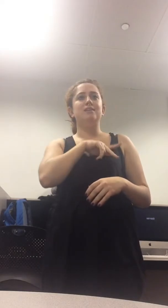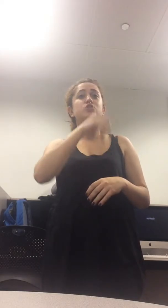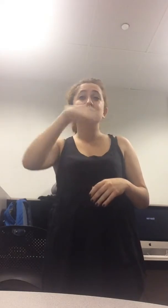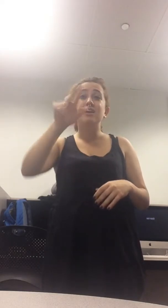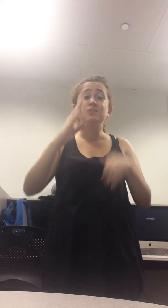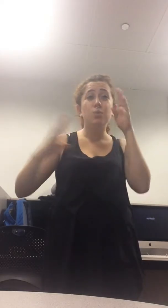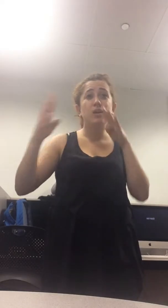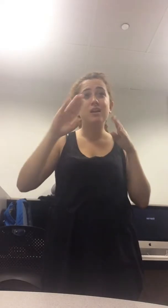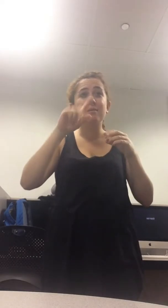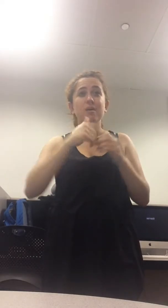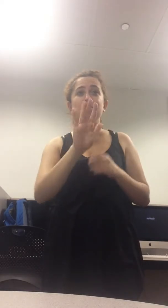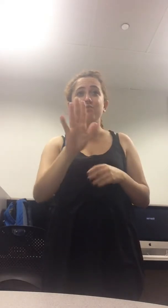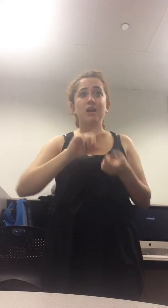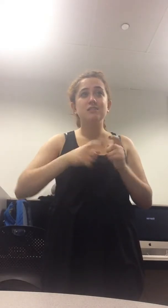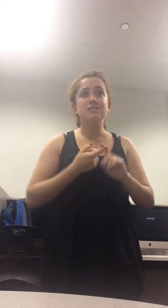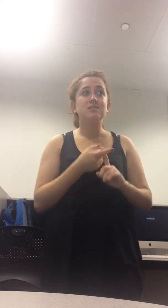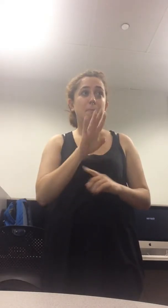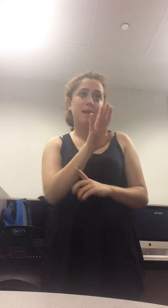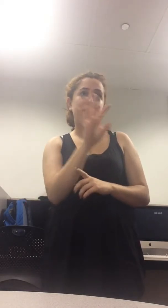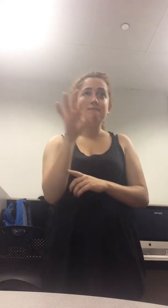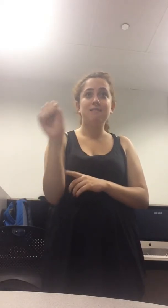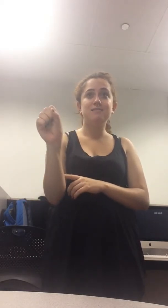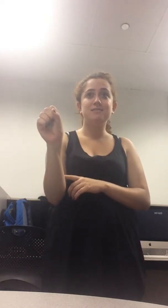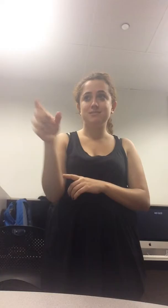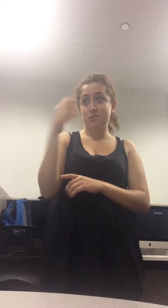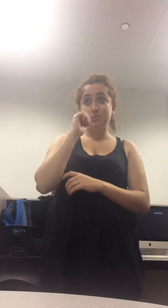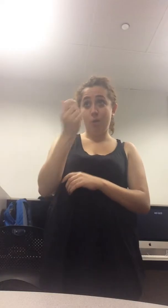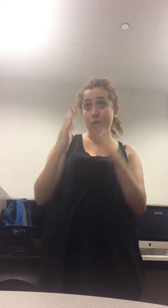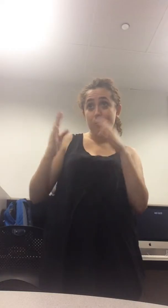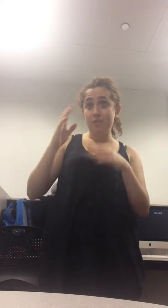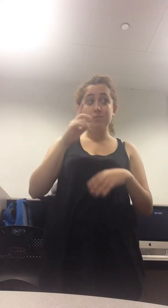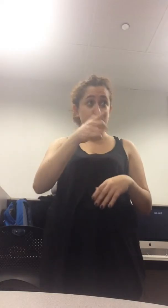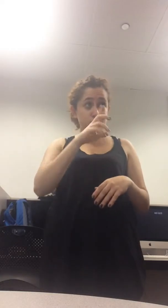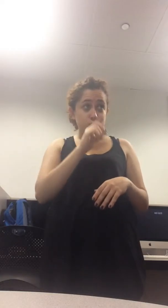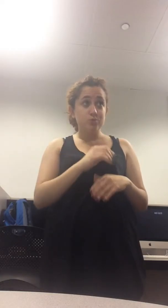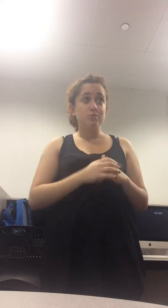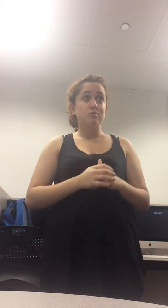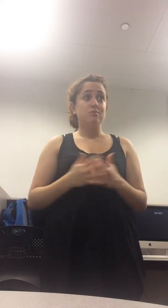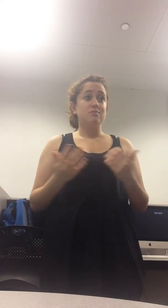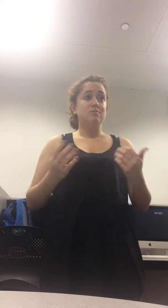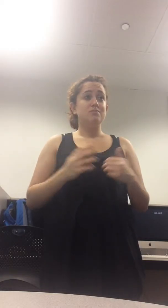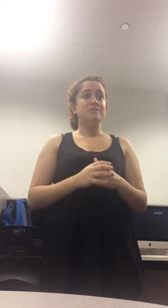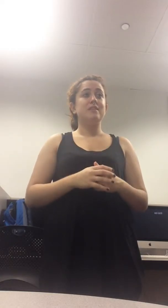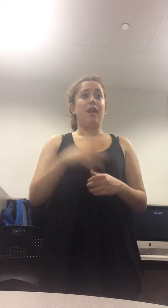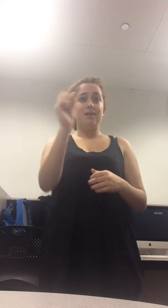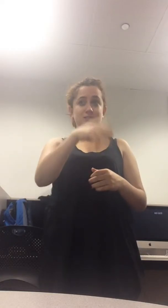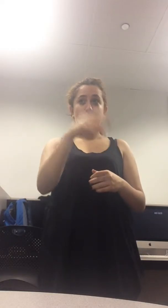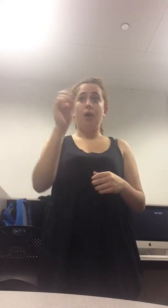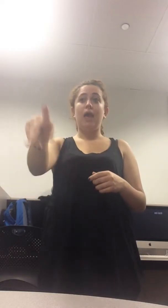BFFs? You don't worry about them? You do worry about them? Yes? Okay. How about this